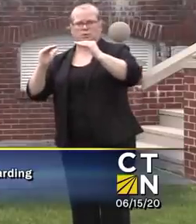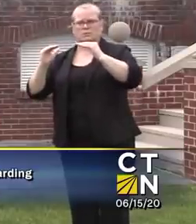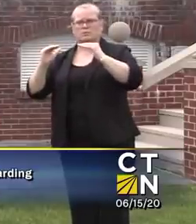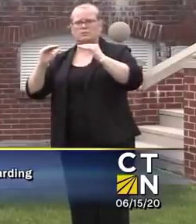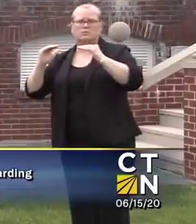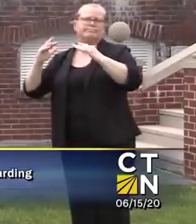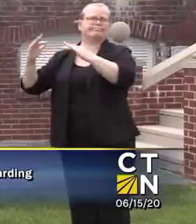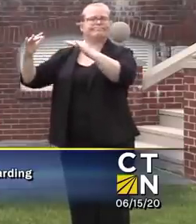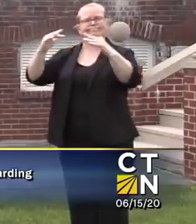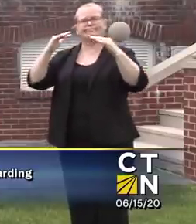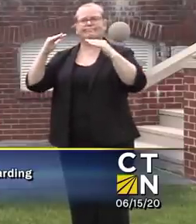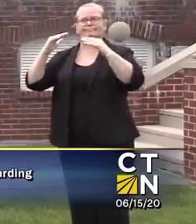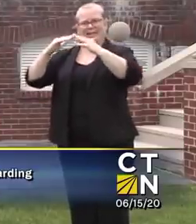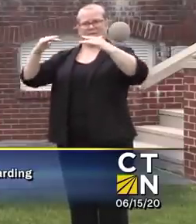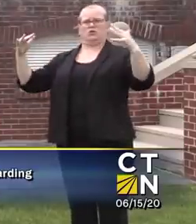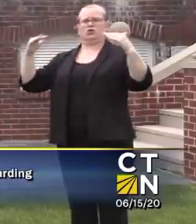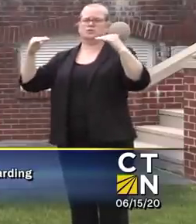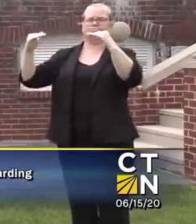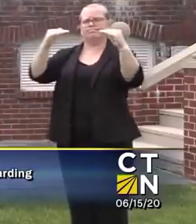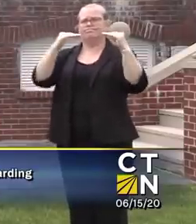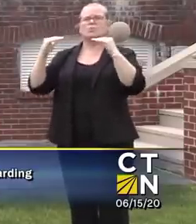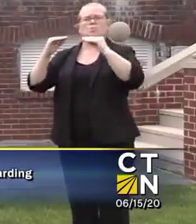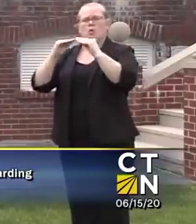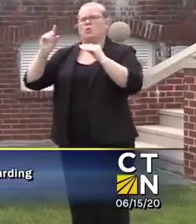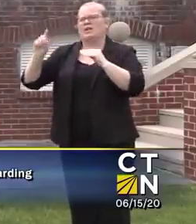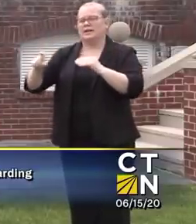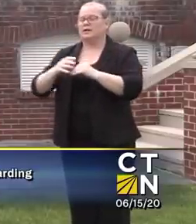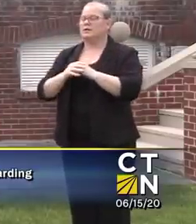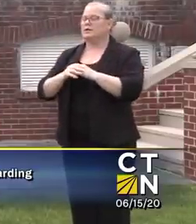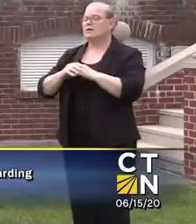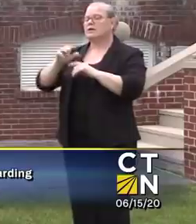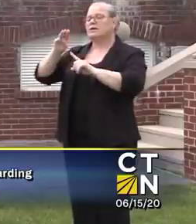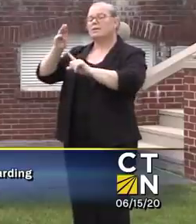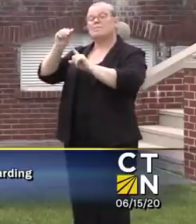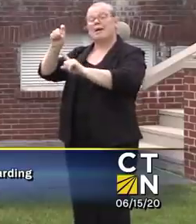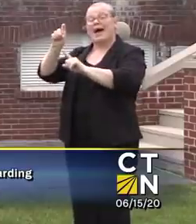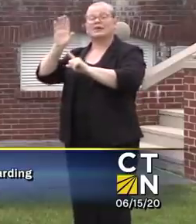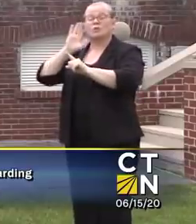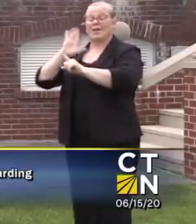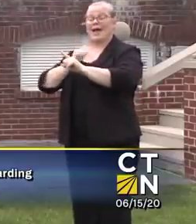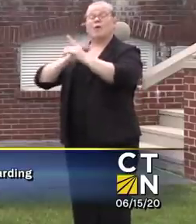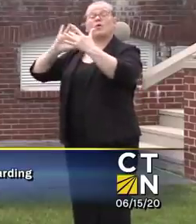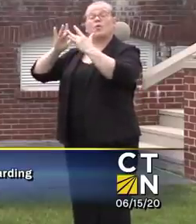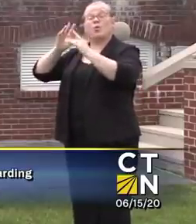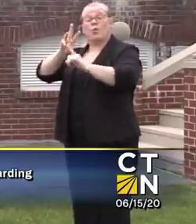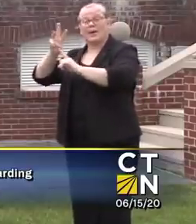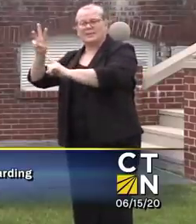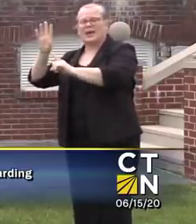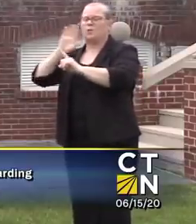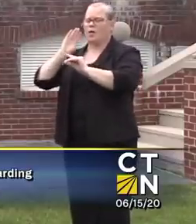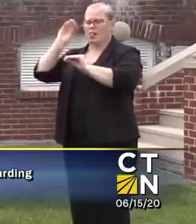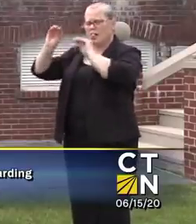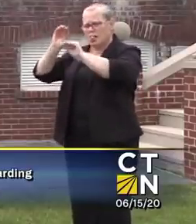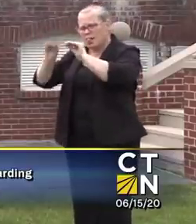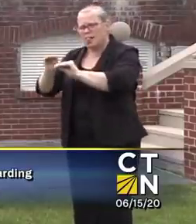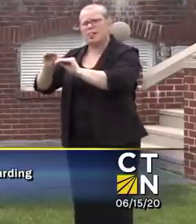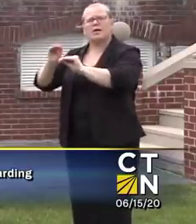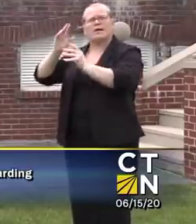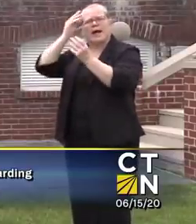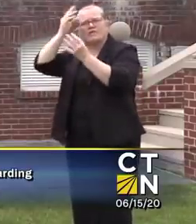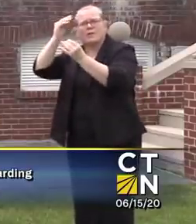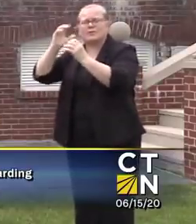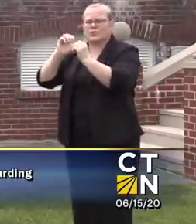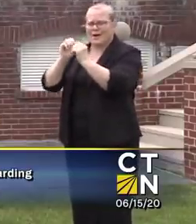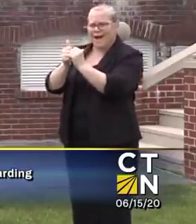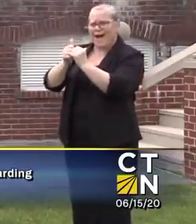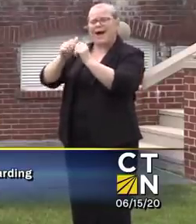media campaign we're doing. I know that for the women, we're going to a lot of the teams right now because those are women on sports